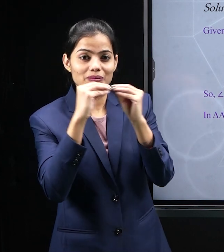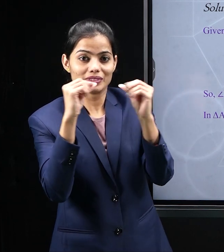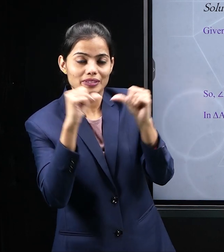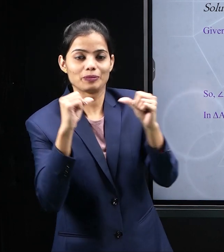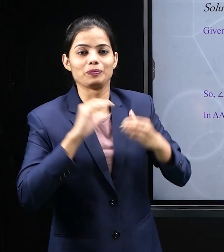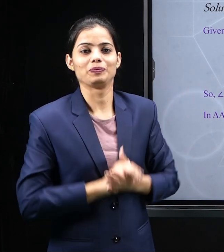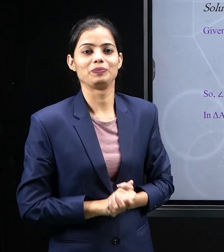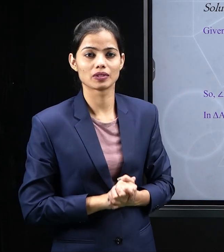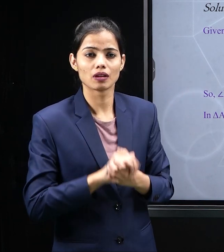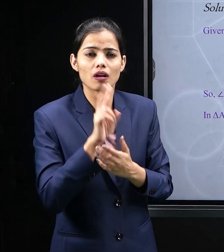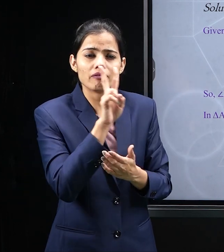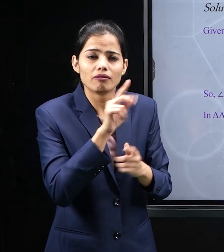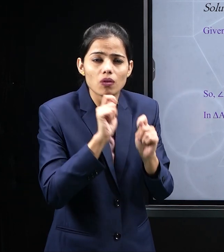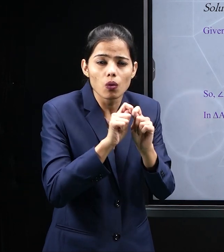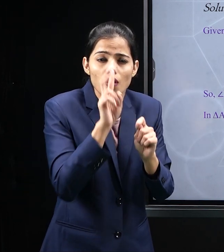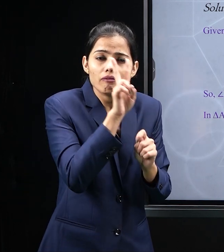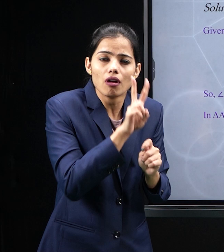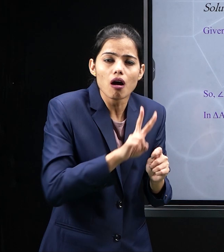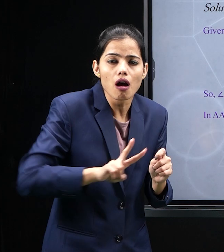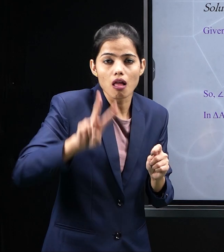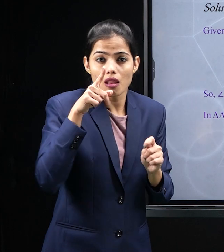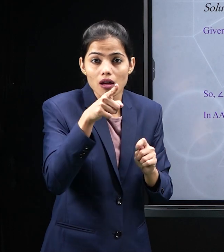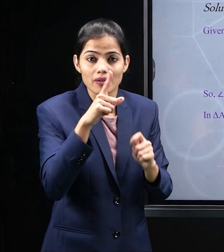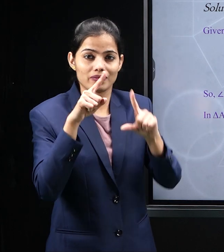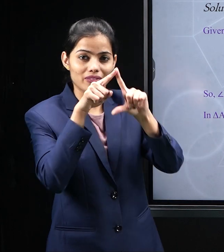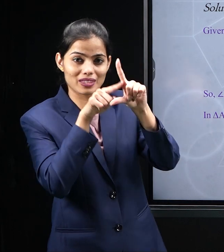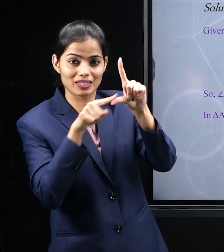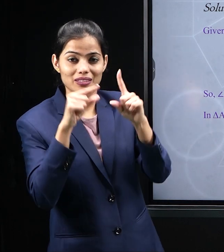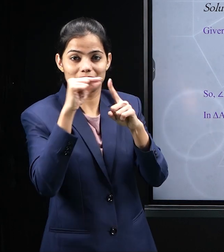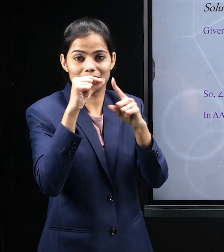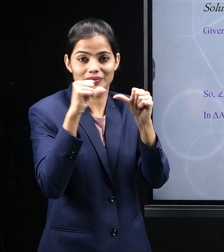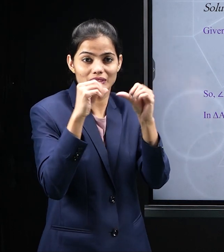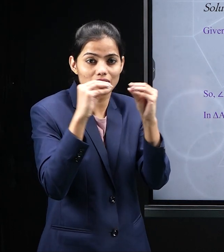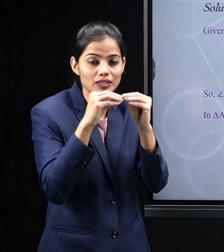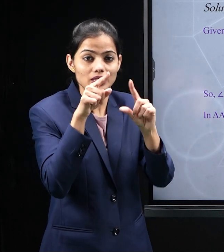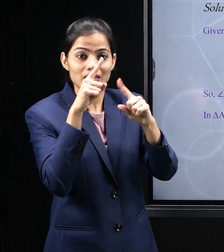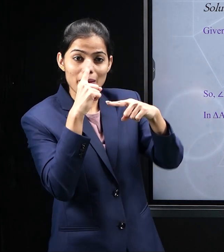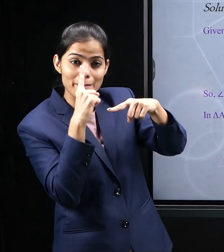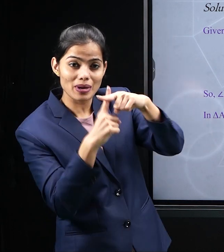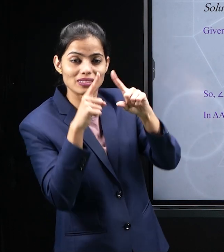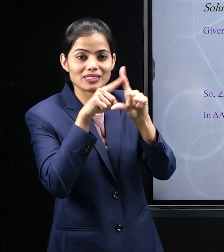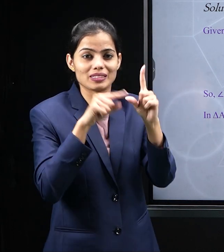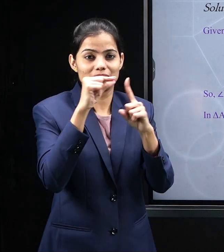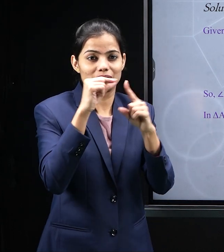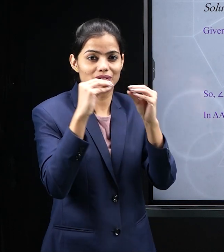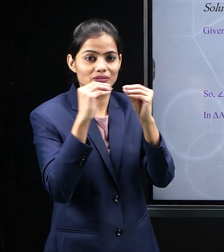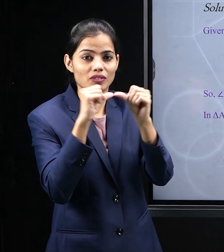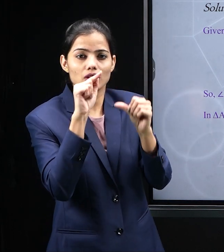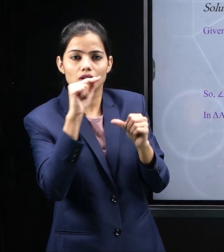PBA. Substitute the value of angle PAB plus angle PBA is equal to